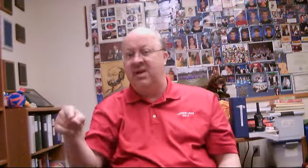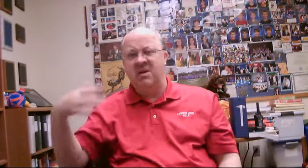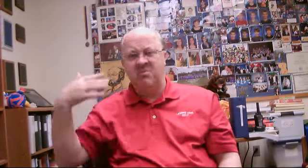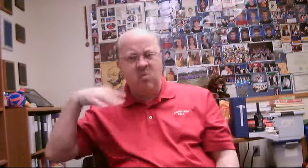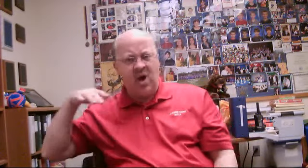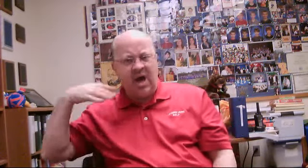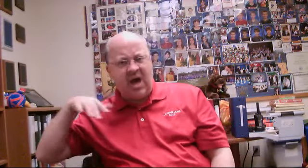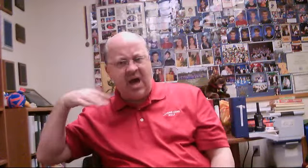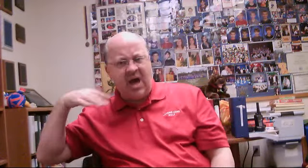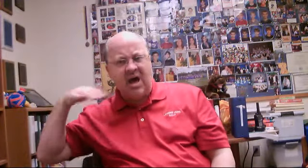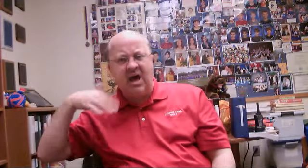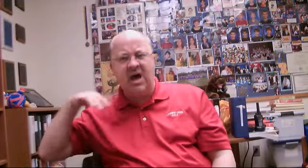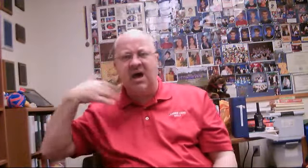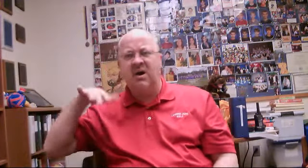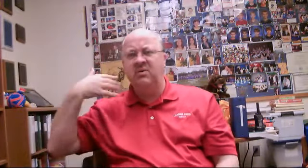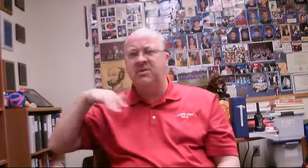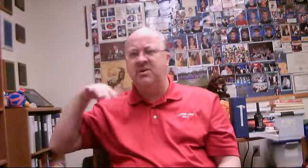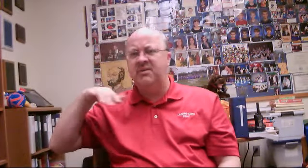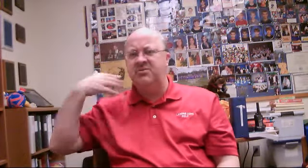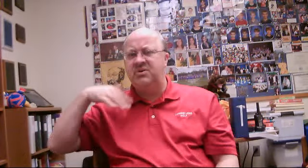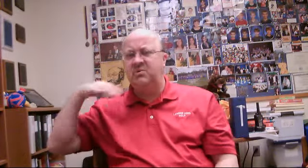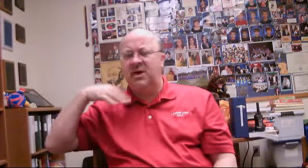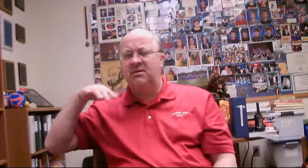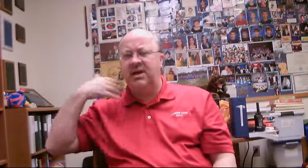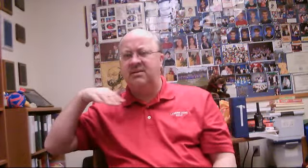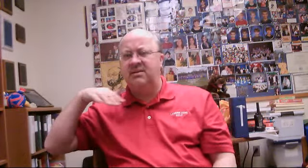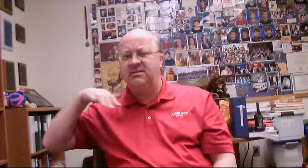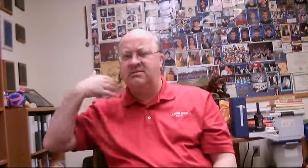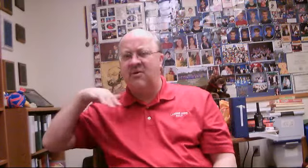then wow. You can either do your wow like this,